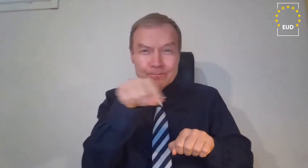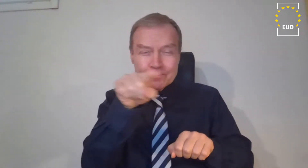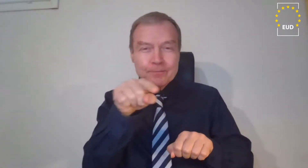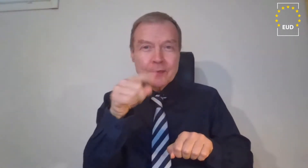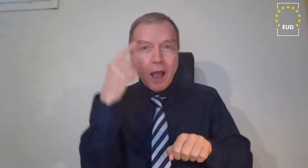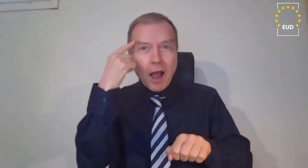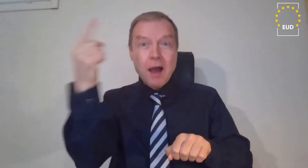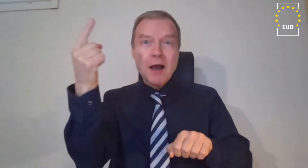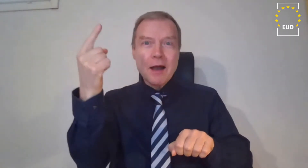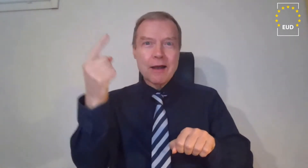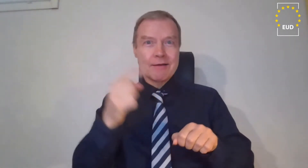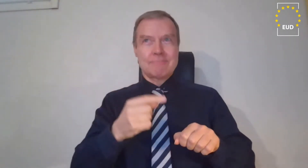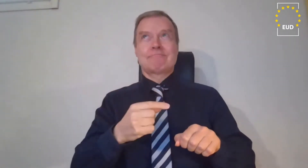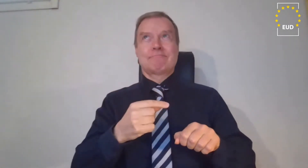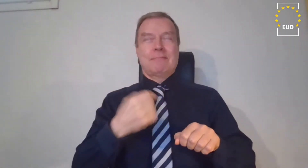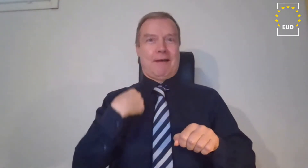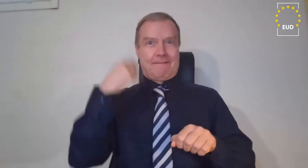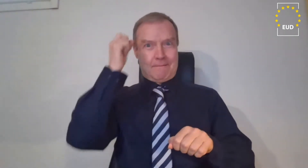If you have questions